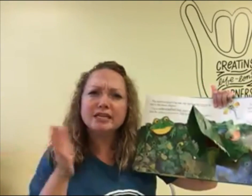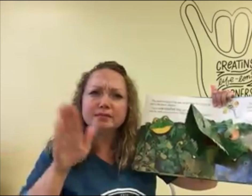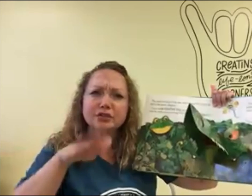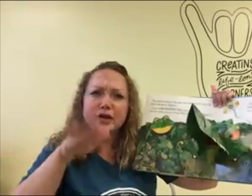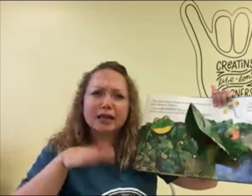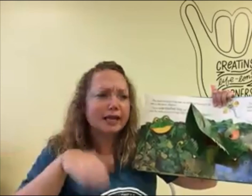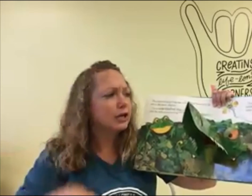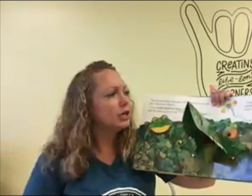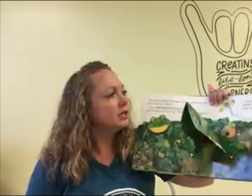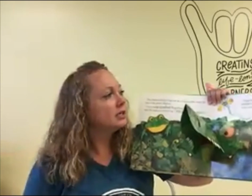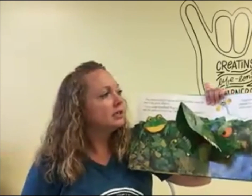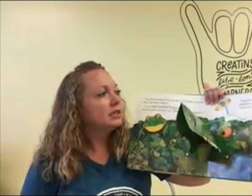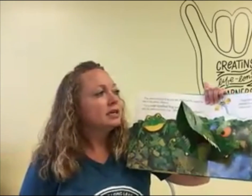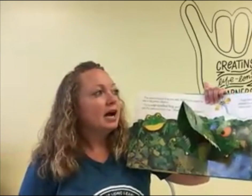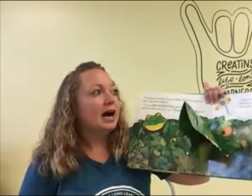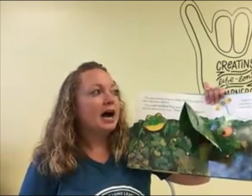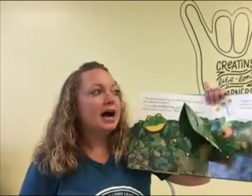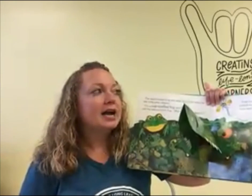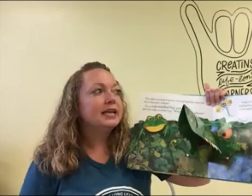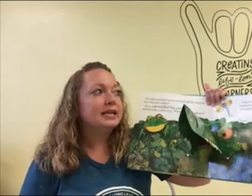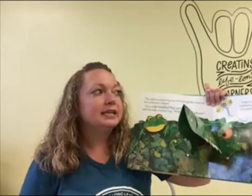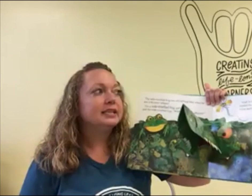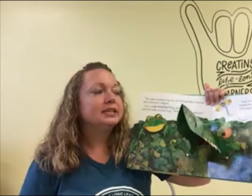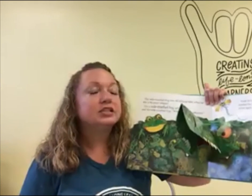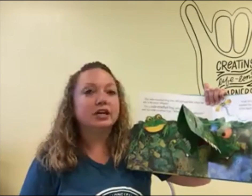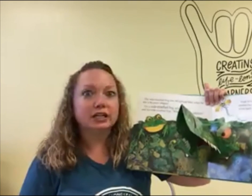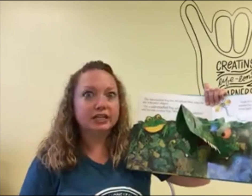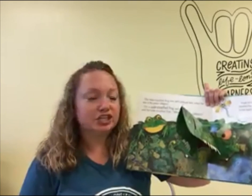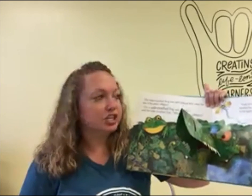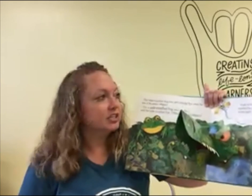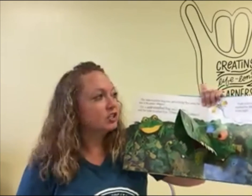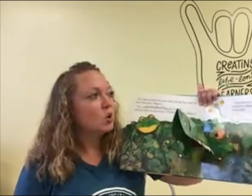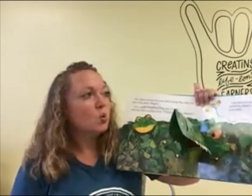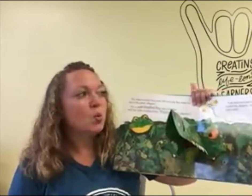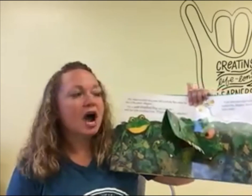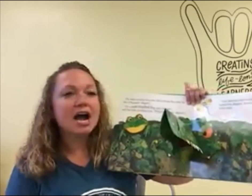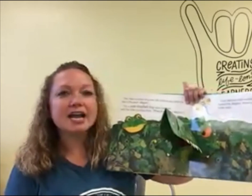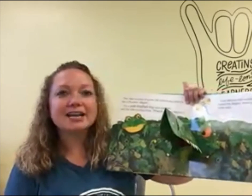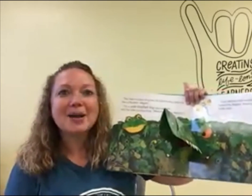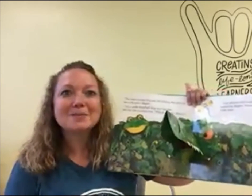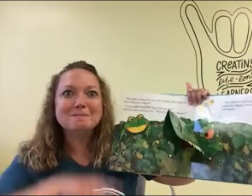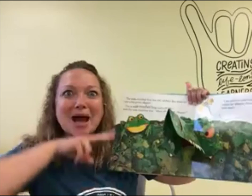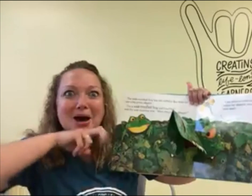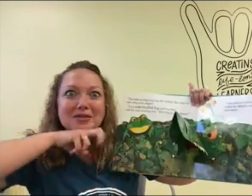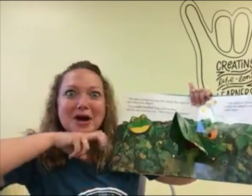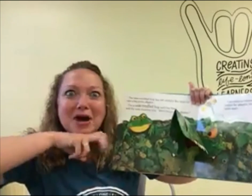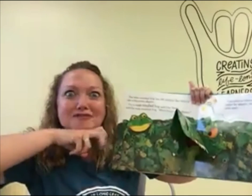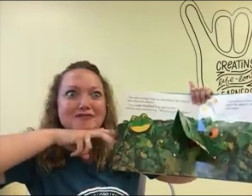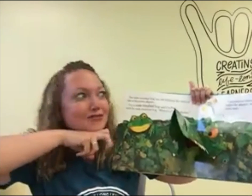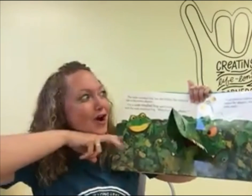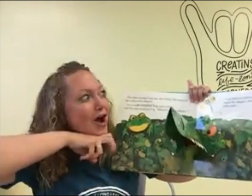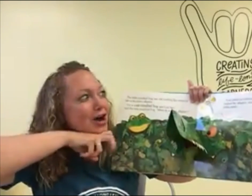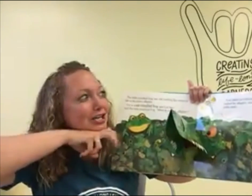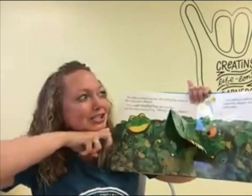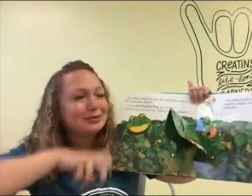Alligator? I eat delicious wide mouth frogs, replied the